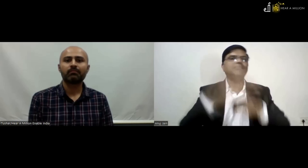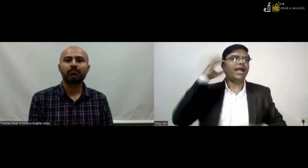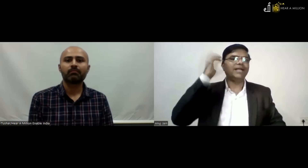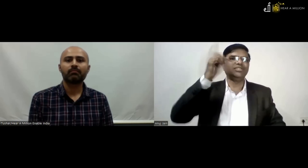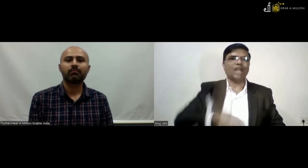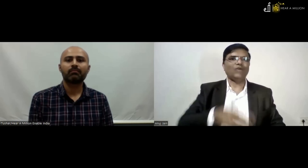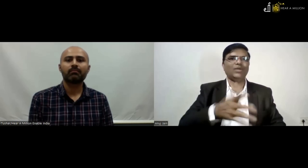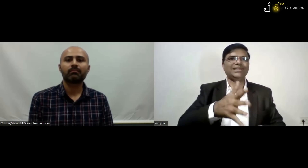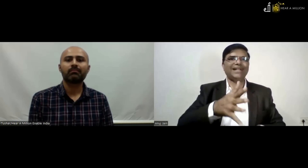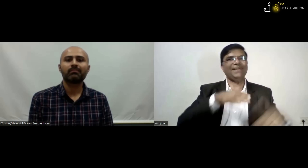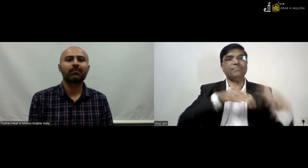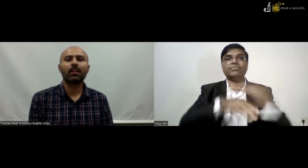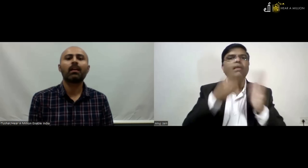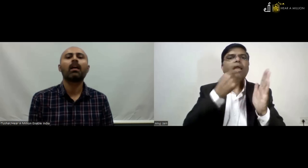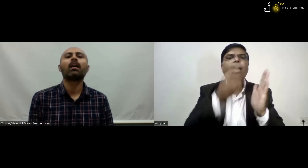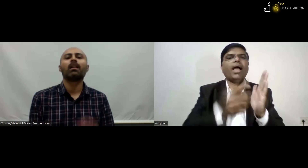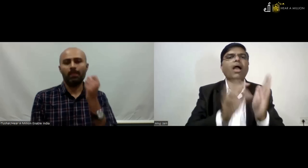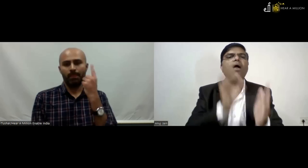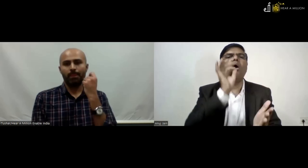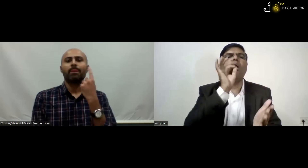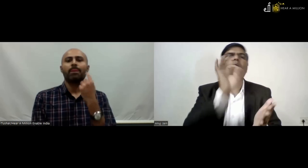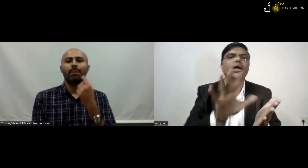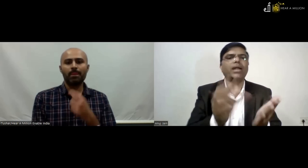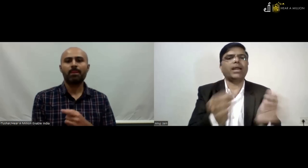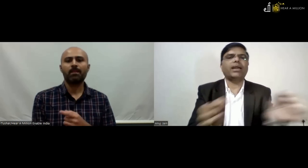amendment sorts. For example, the MVA,